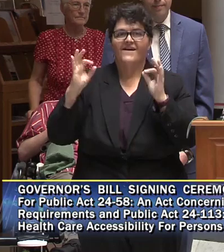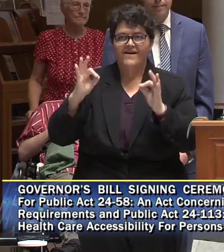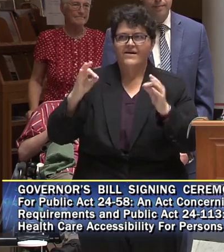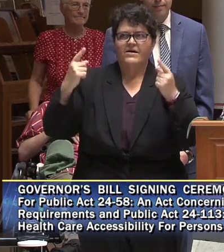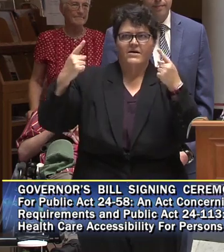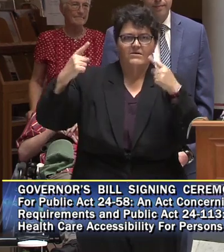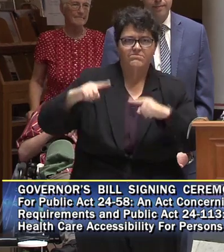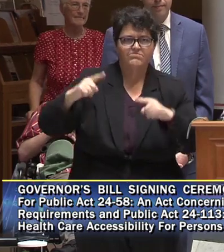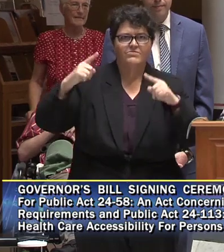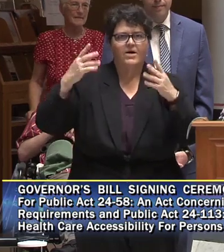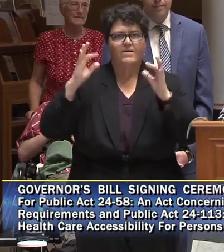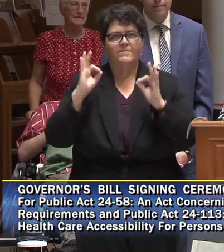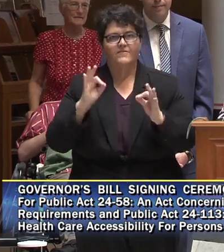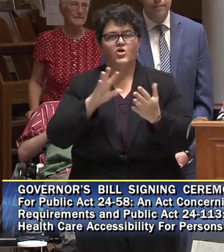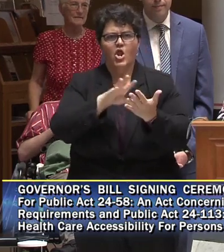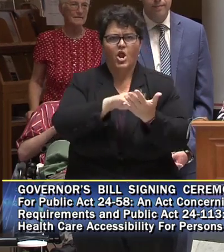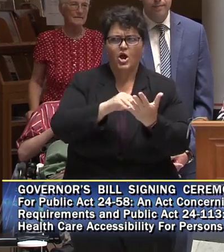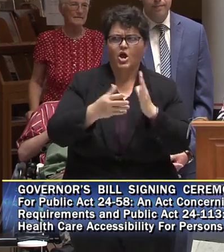other,